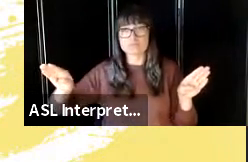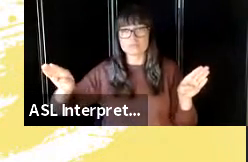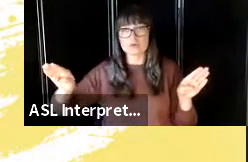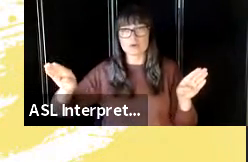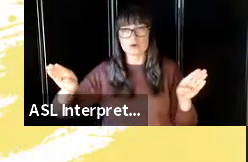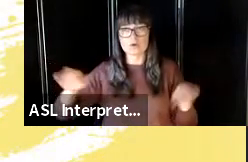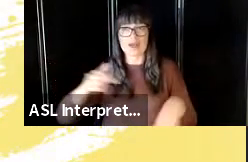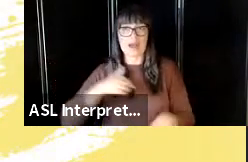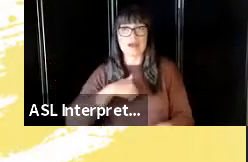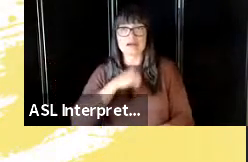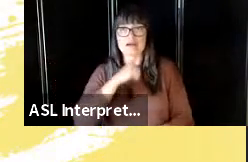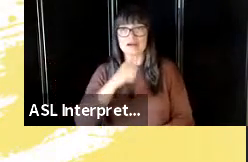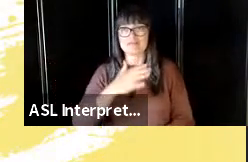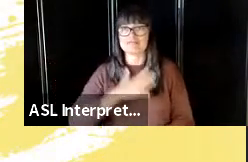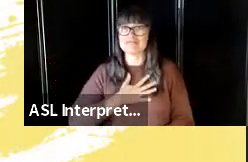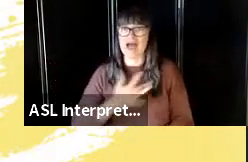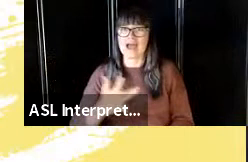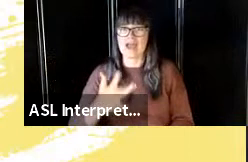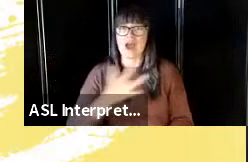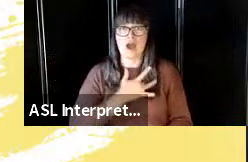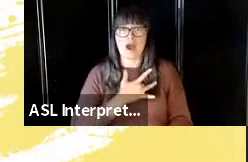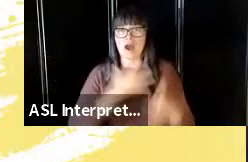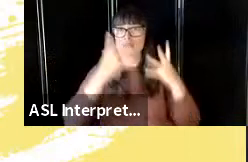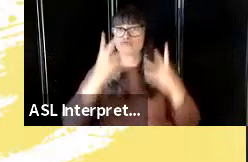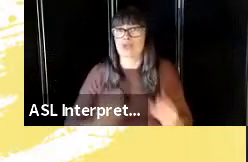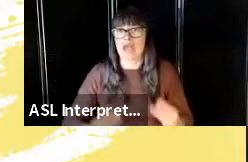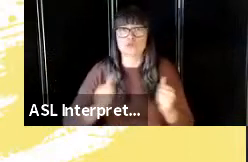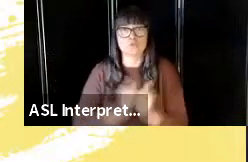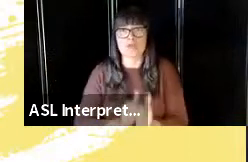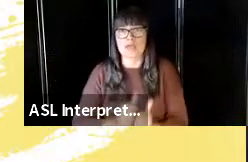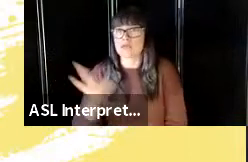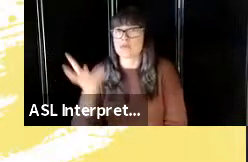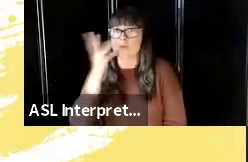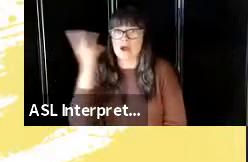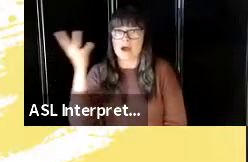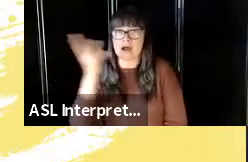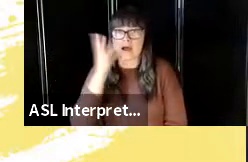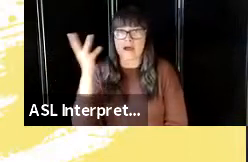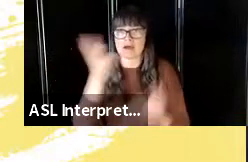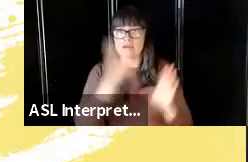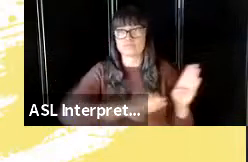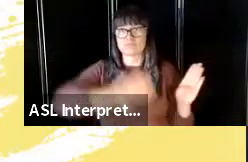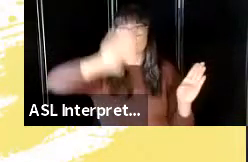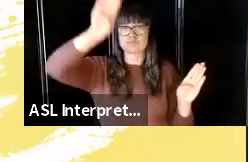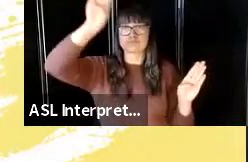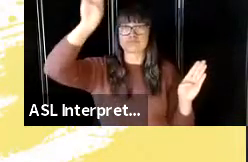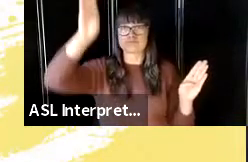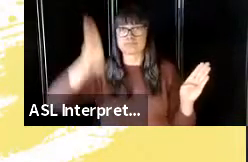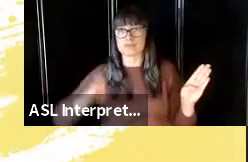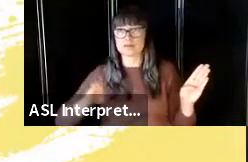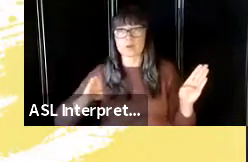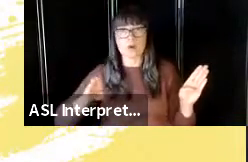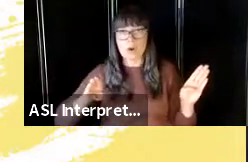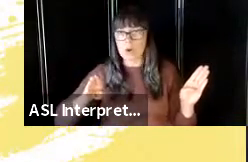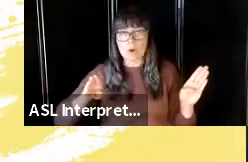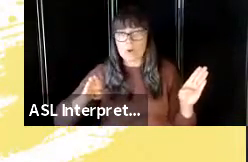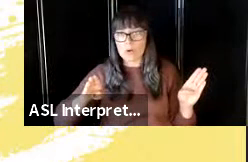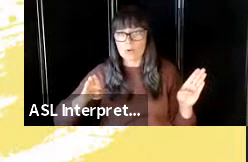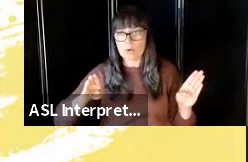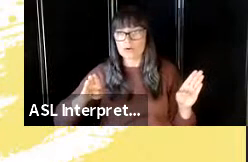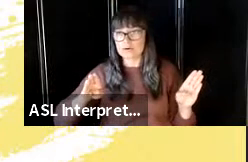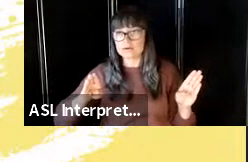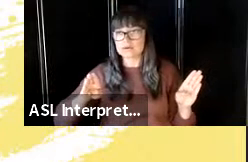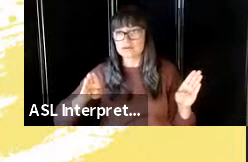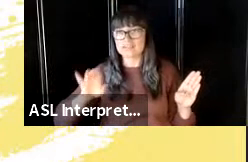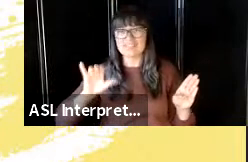didn't go, my heart is drenched in wine. You'll be on. No, it's going to be